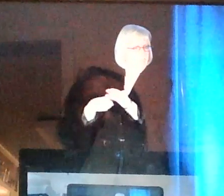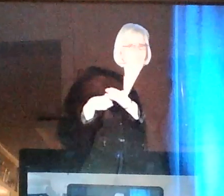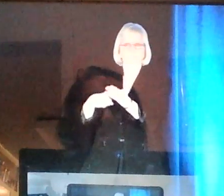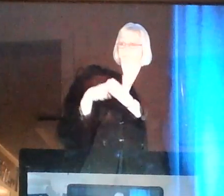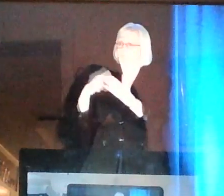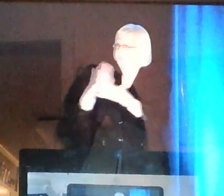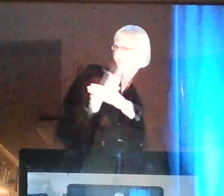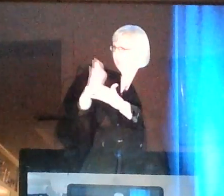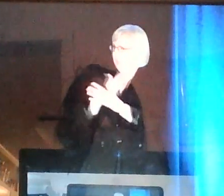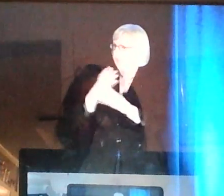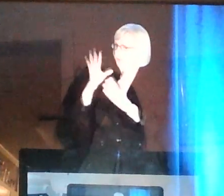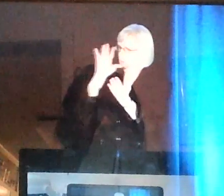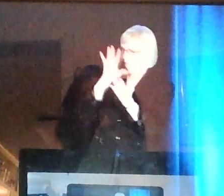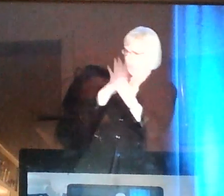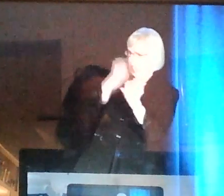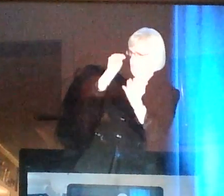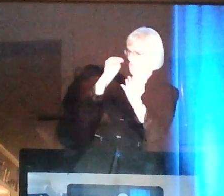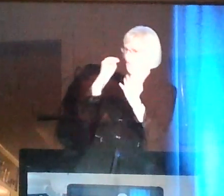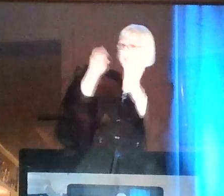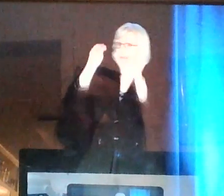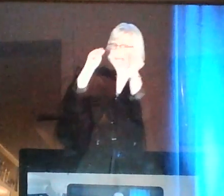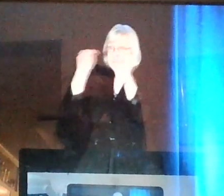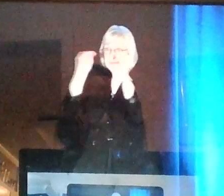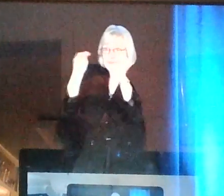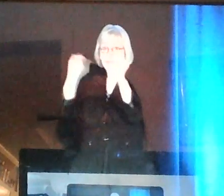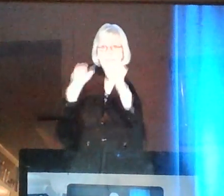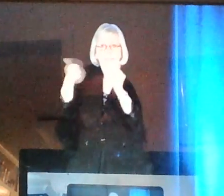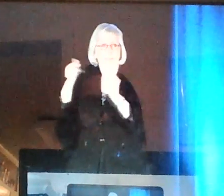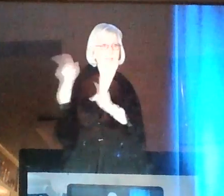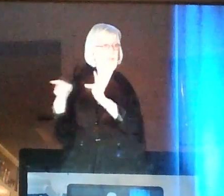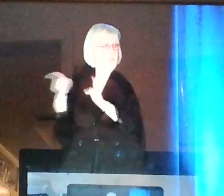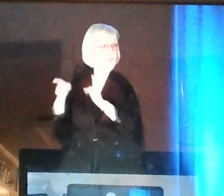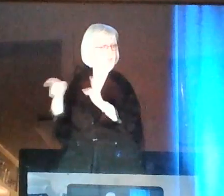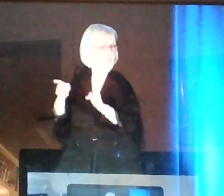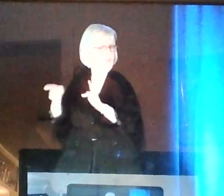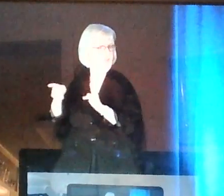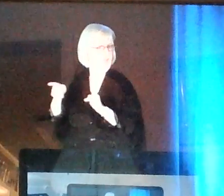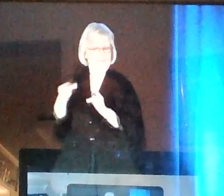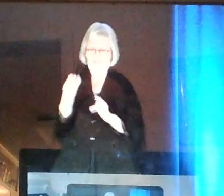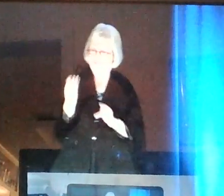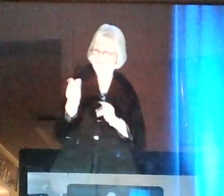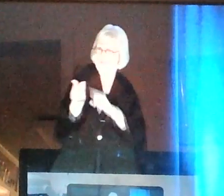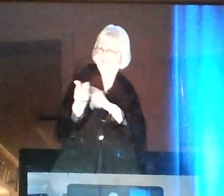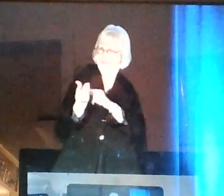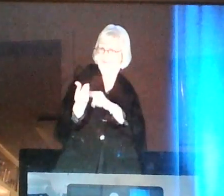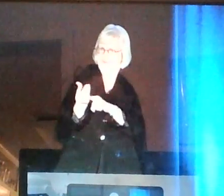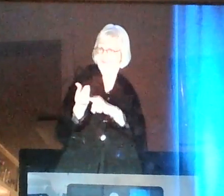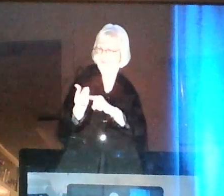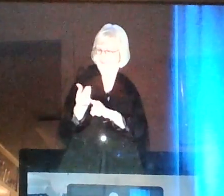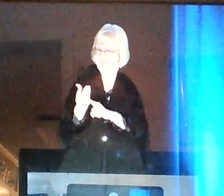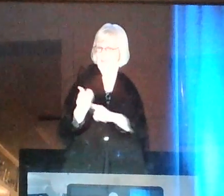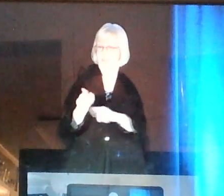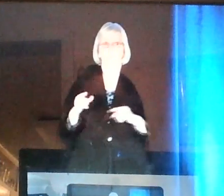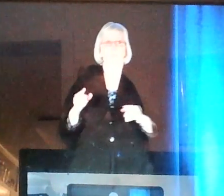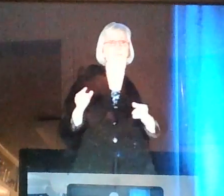and discuss it. Share it and learn from it. Teach it to other people. That's what you want to do with